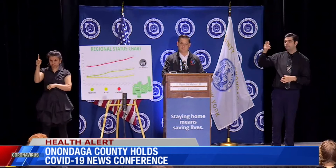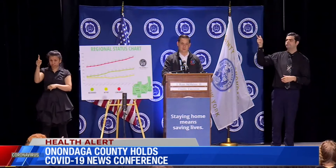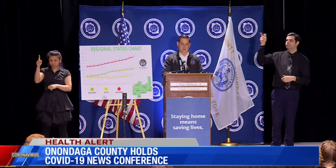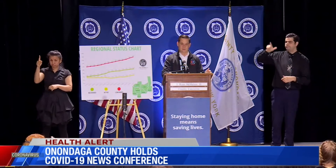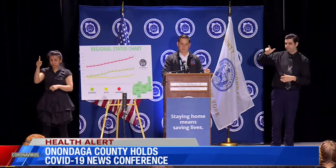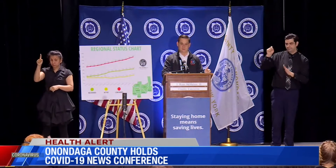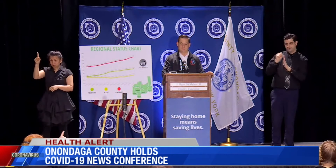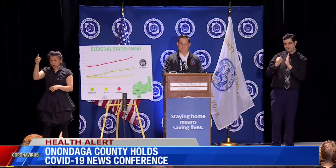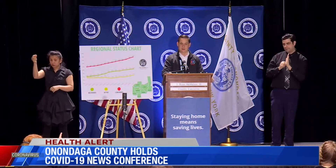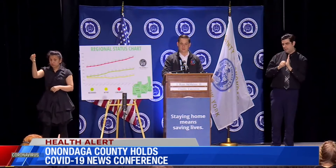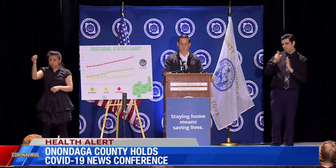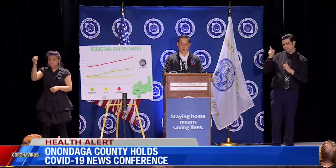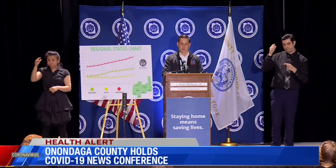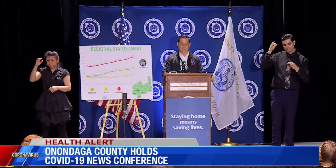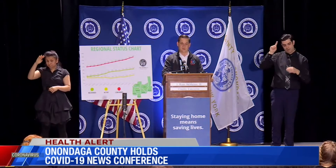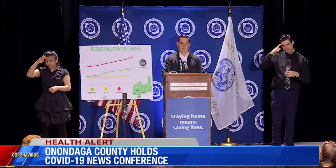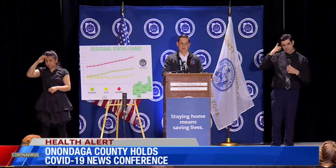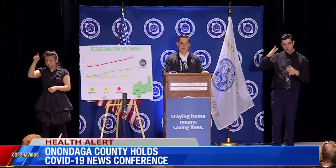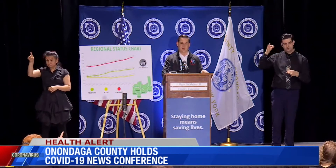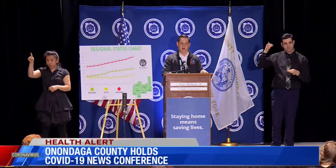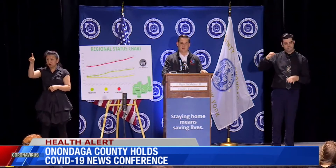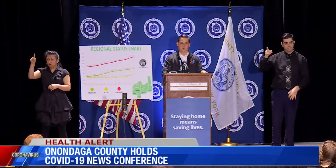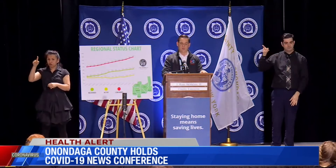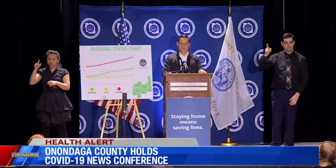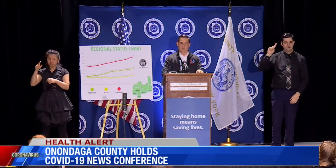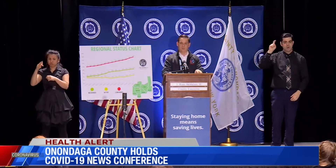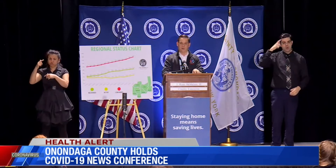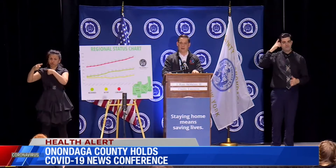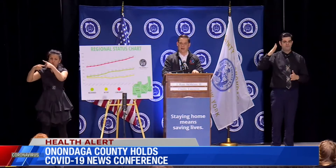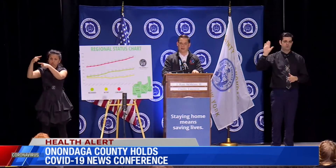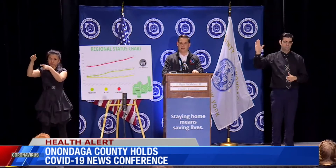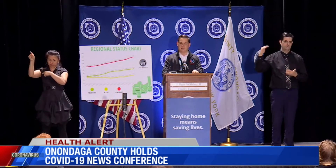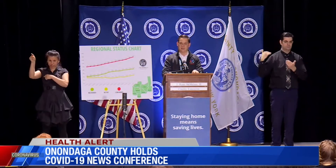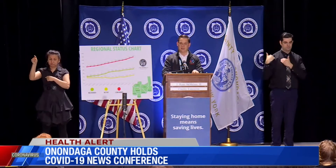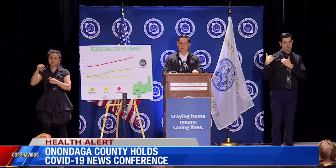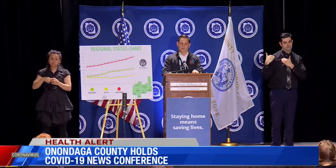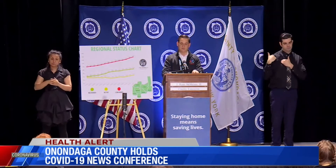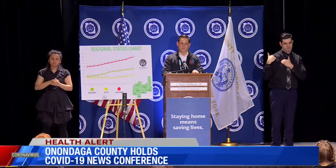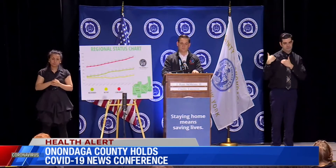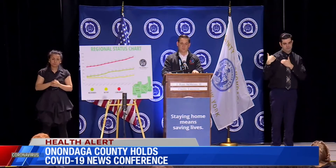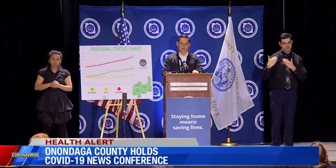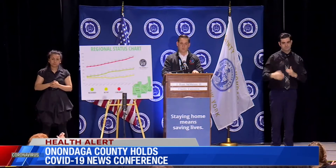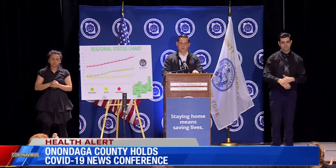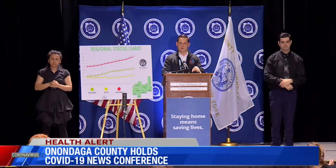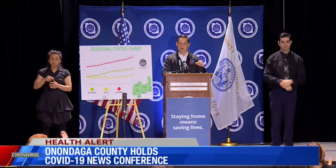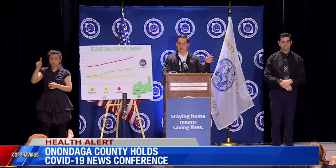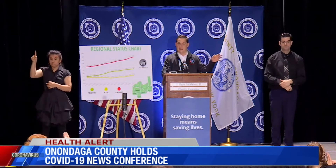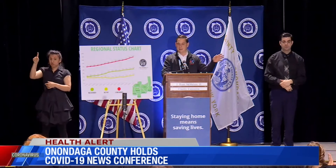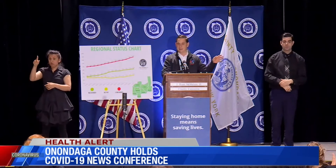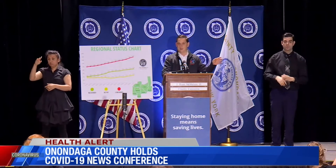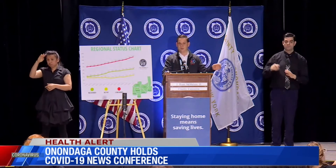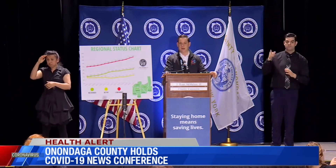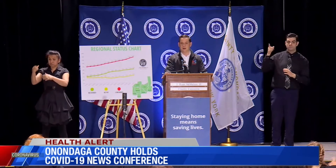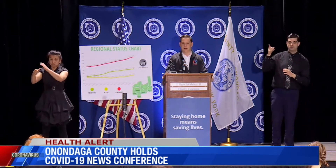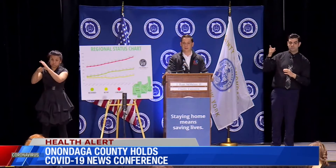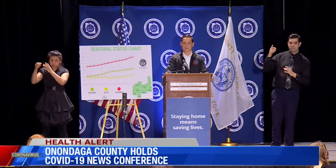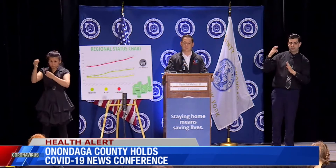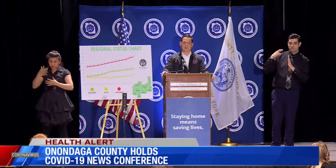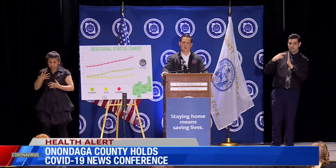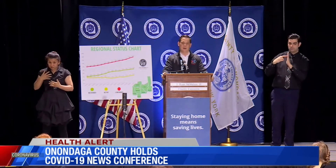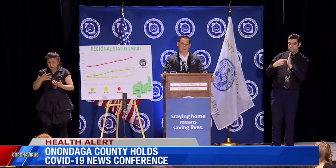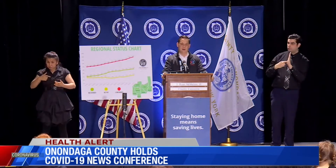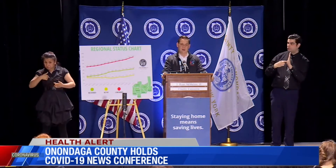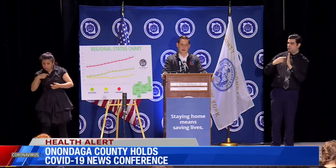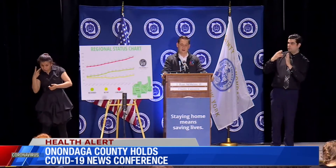is. So that's where it is. We interpret guidelines that they give, and we give out guidance on those